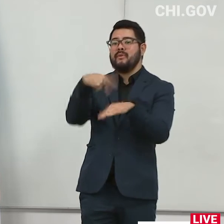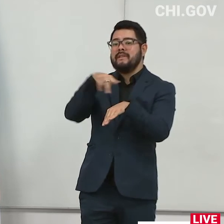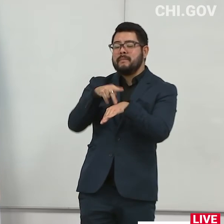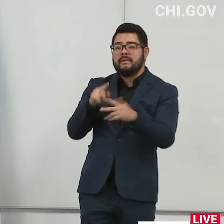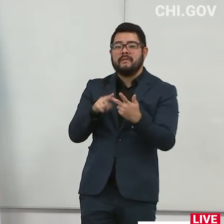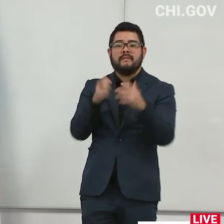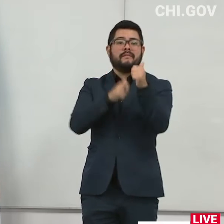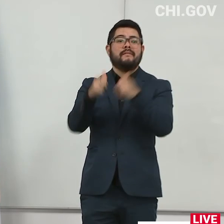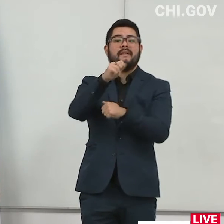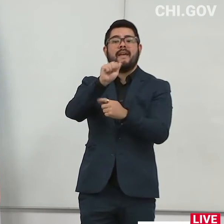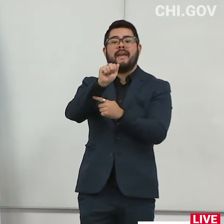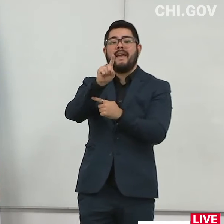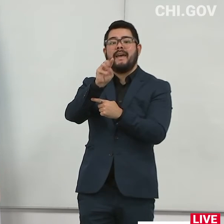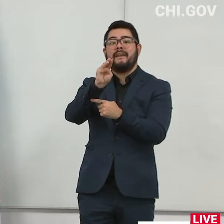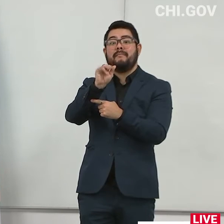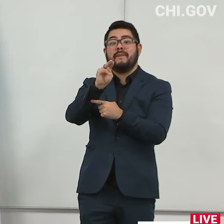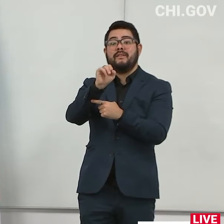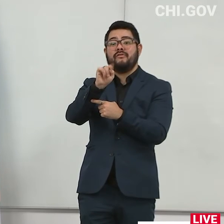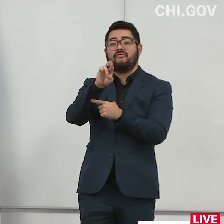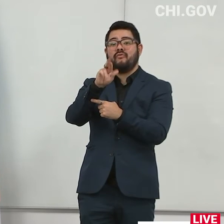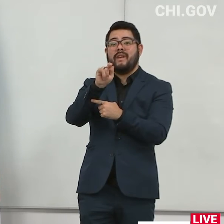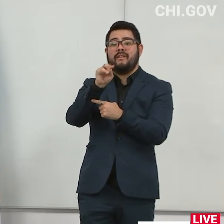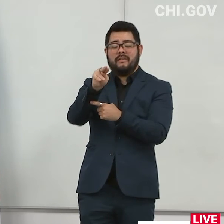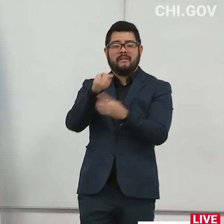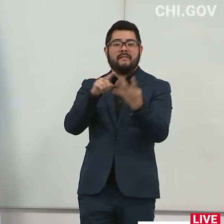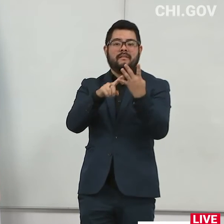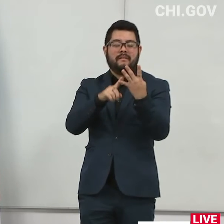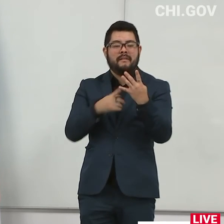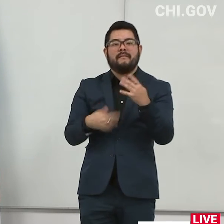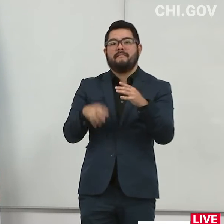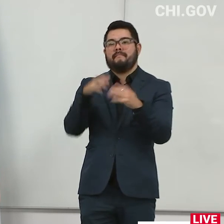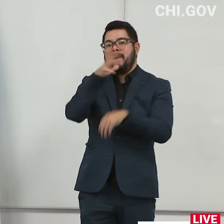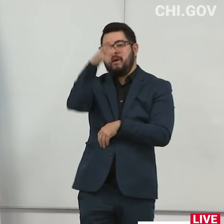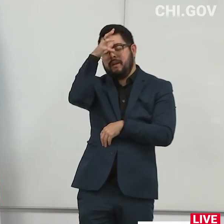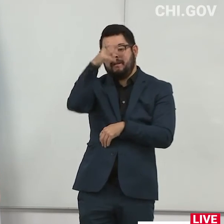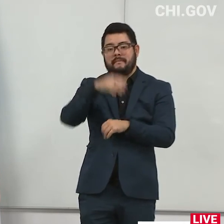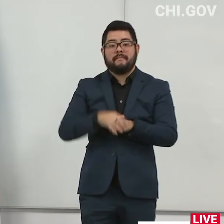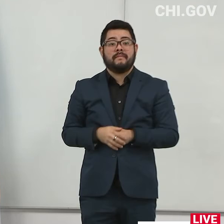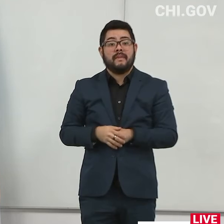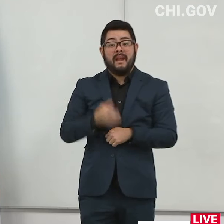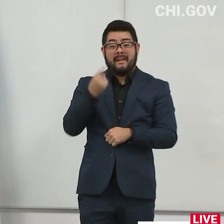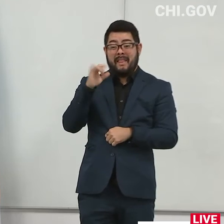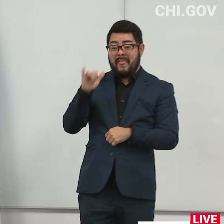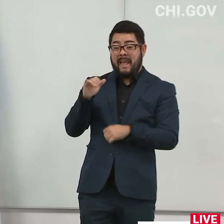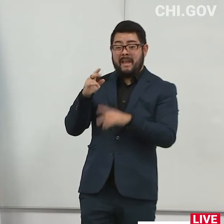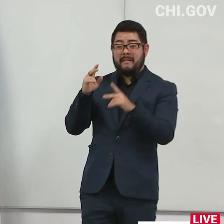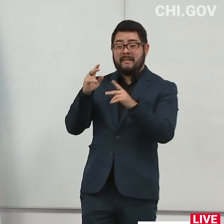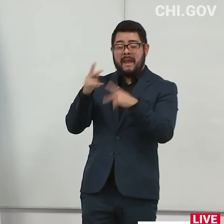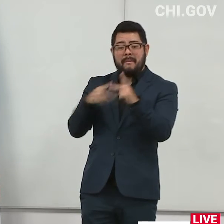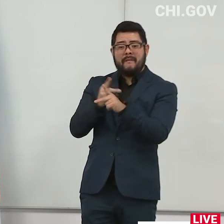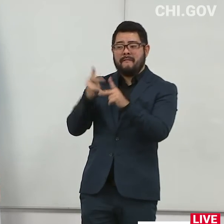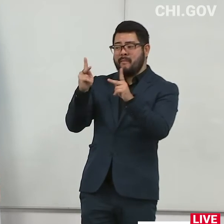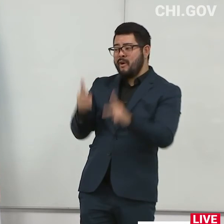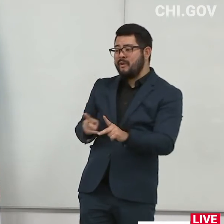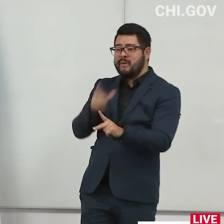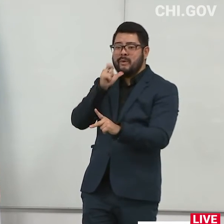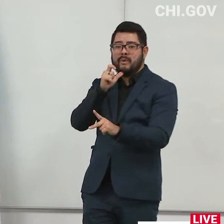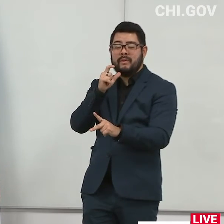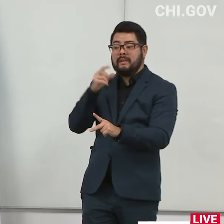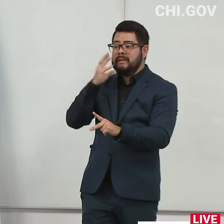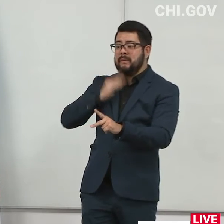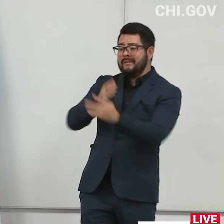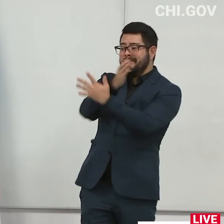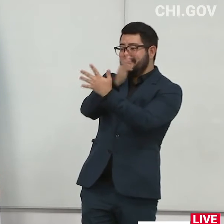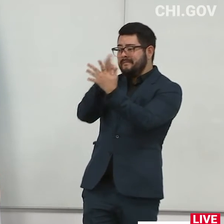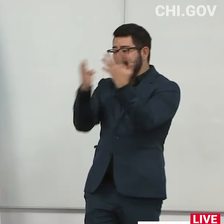CPS parent. There is no public education leader in the country who brings that kind of 360 experience